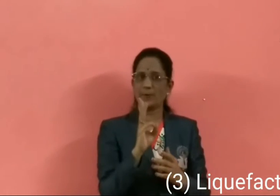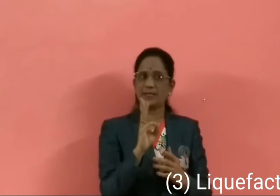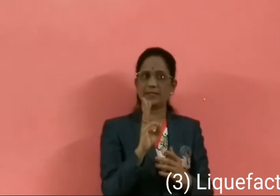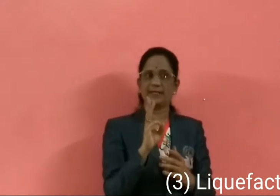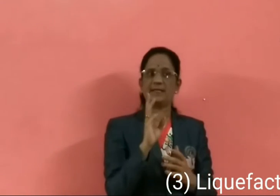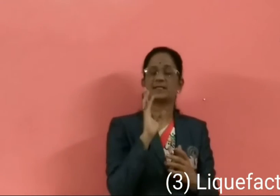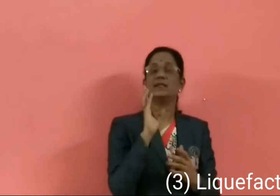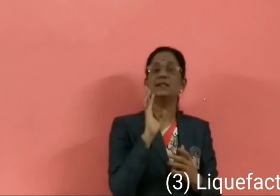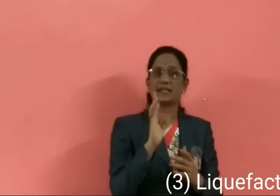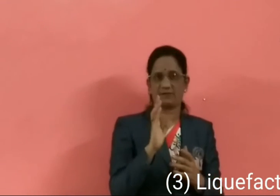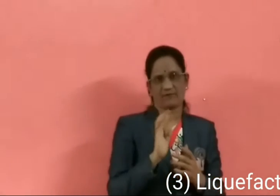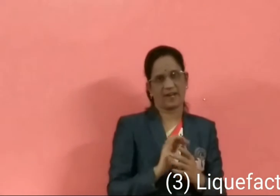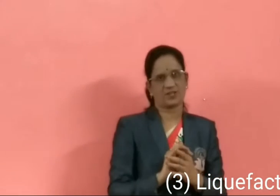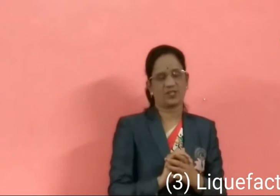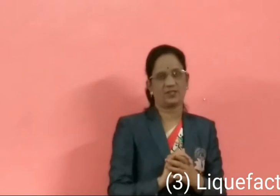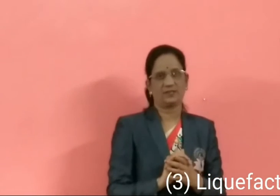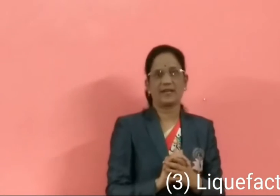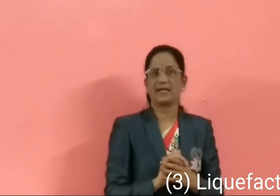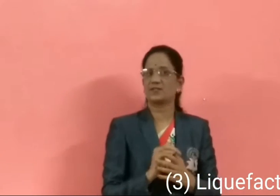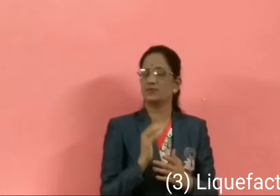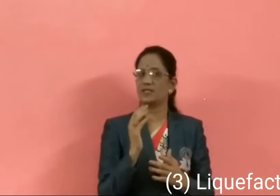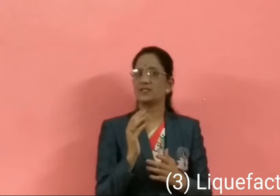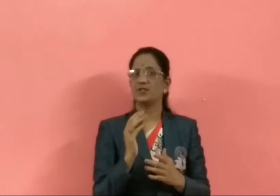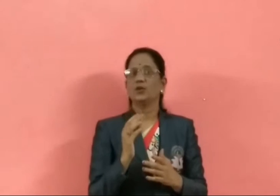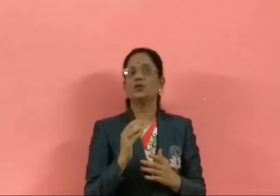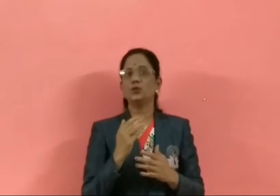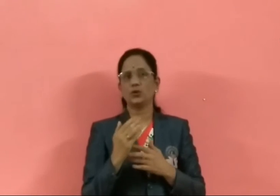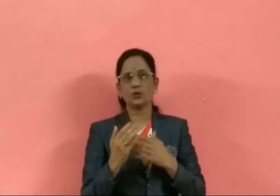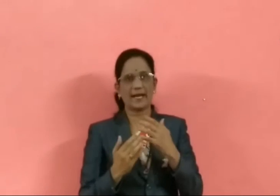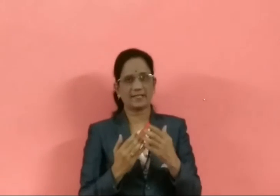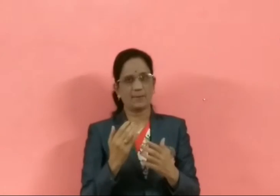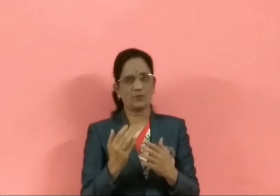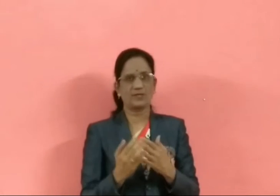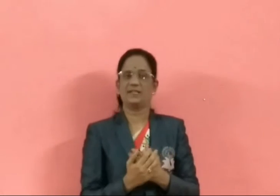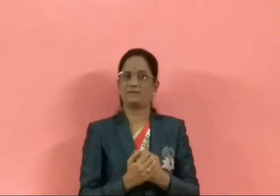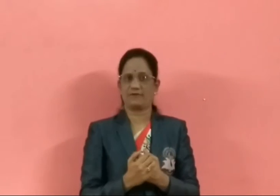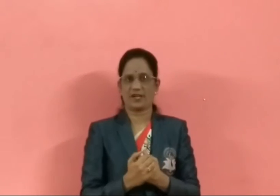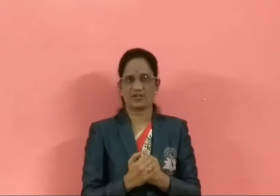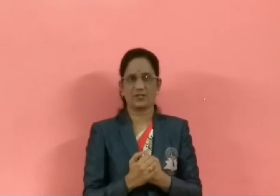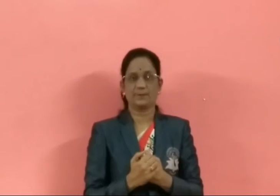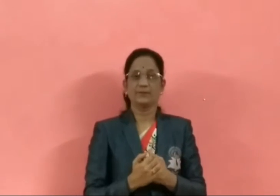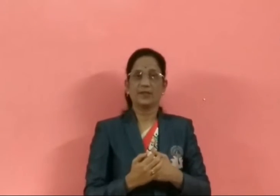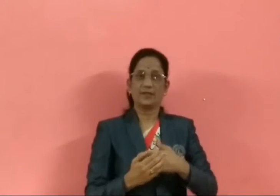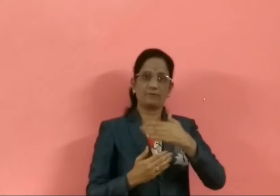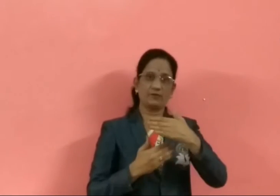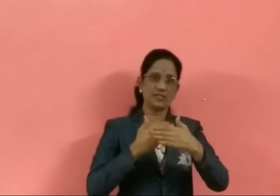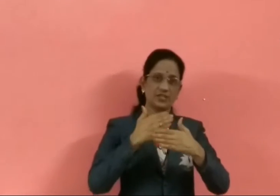property is liquefaction. And students, you know that about the liquefaction. If we will change